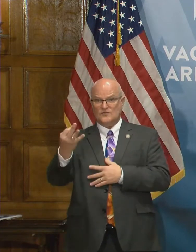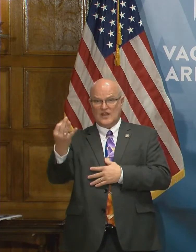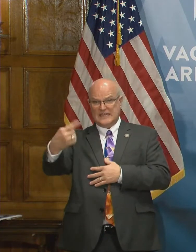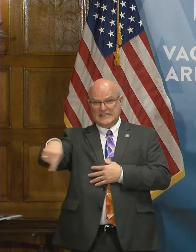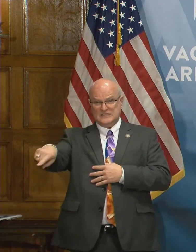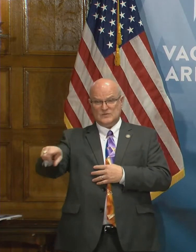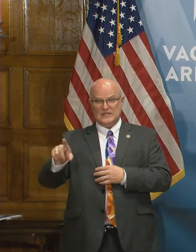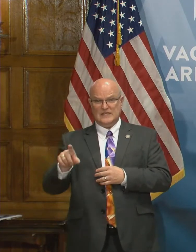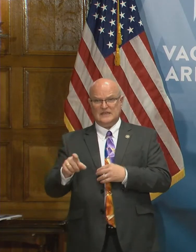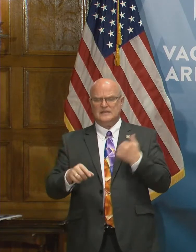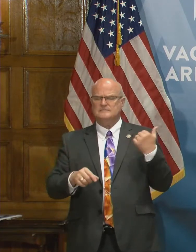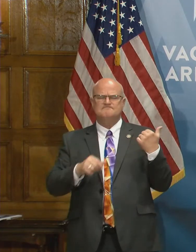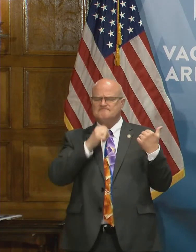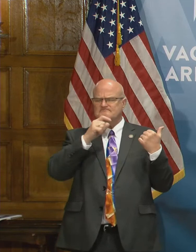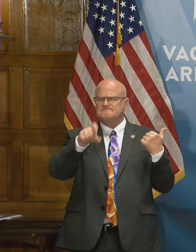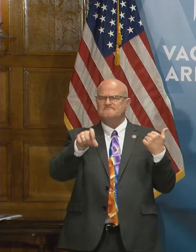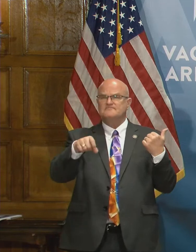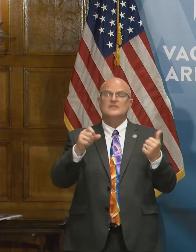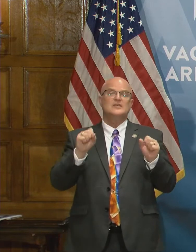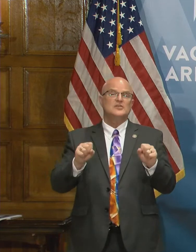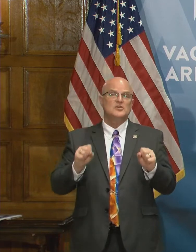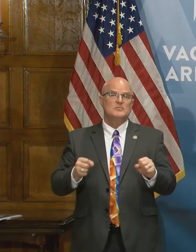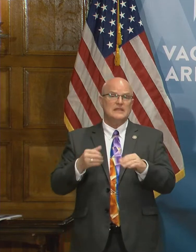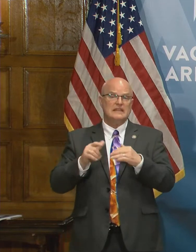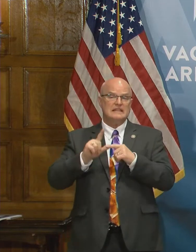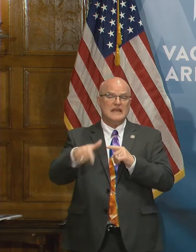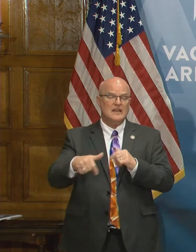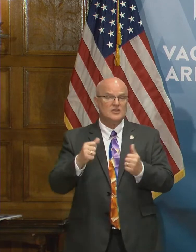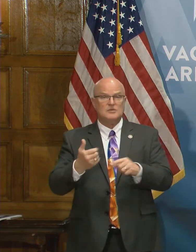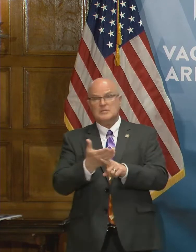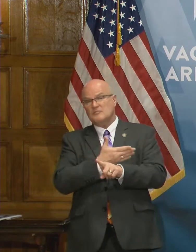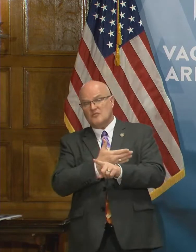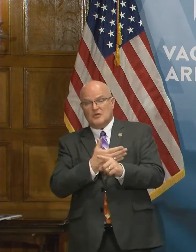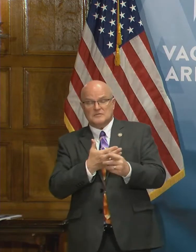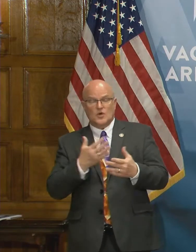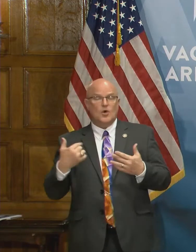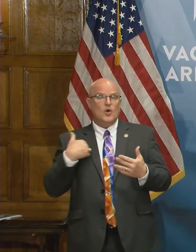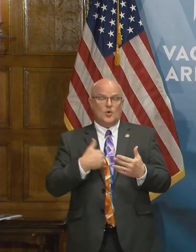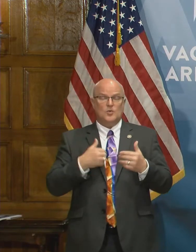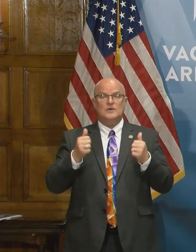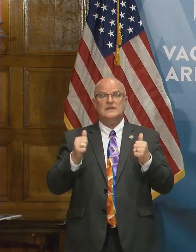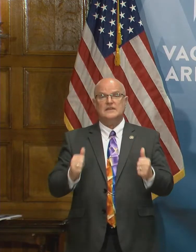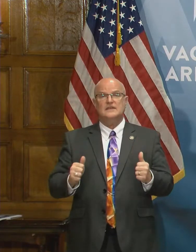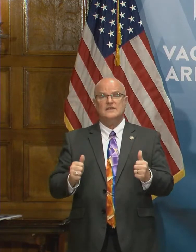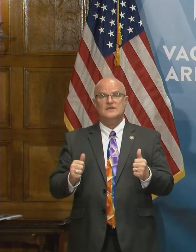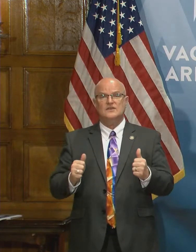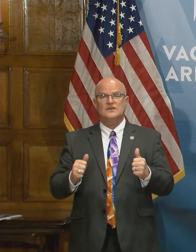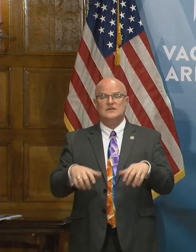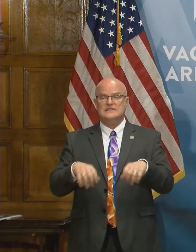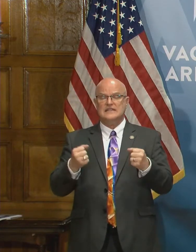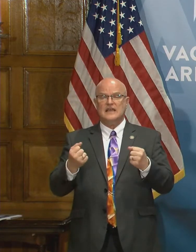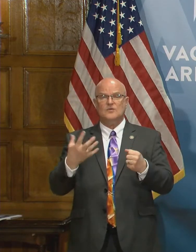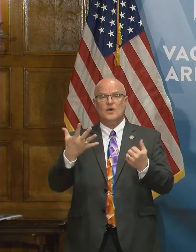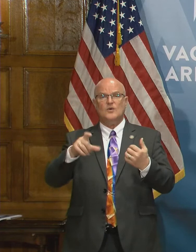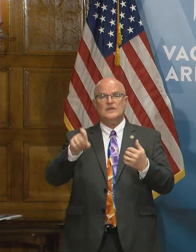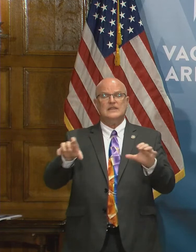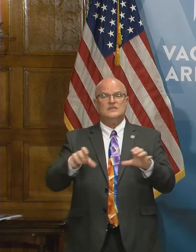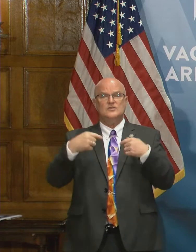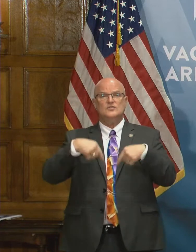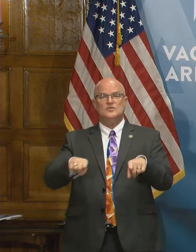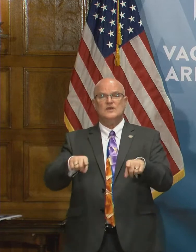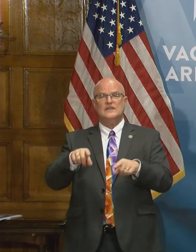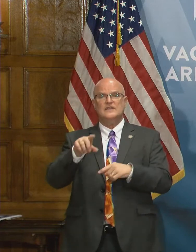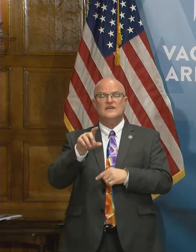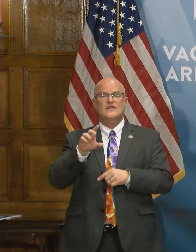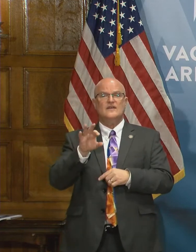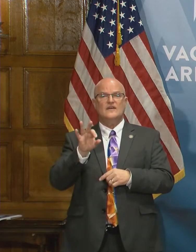was held? Not necessarily. I mean, it could be afterwards, it could be before, or we could just take what steps we need to do during the